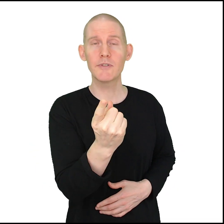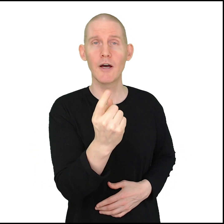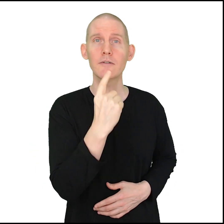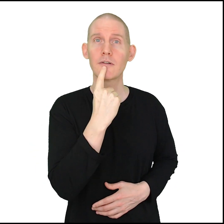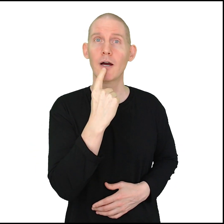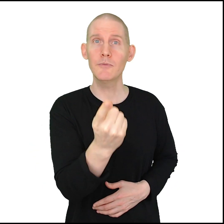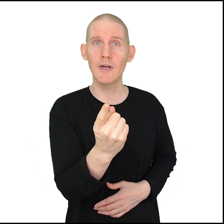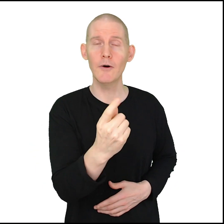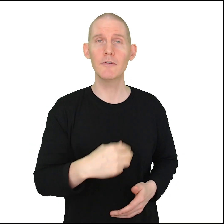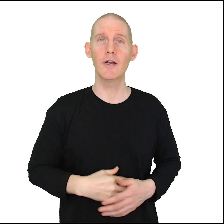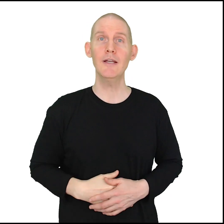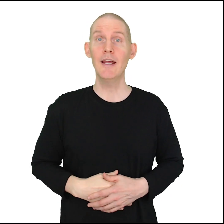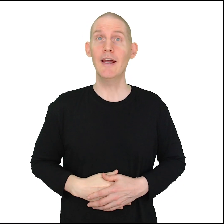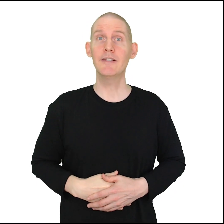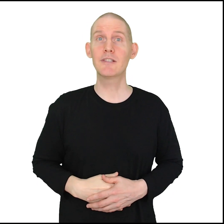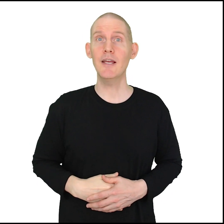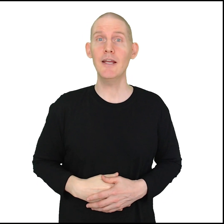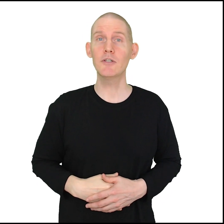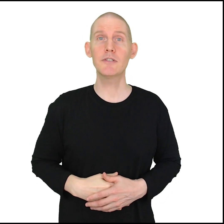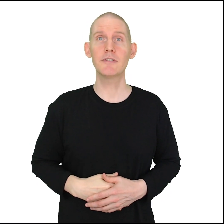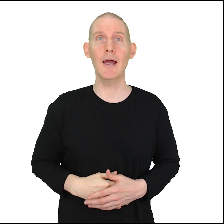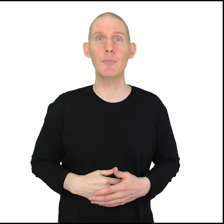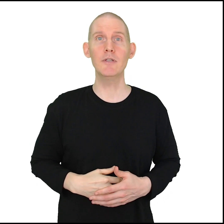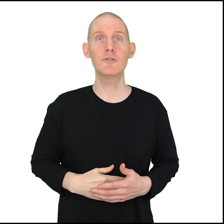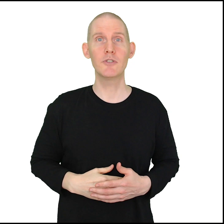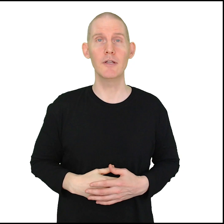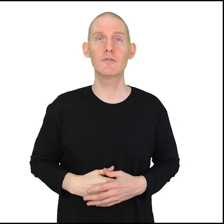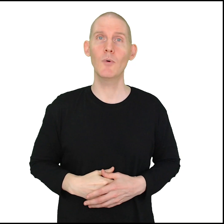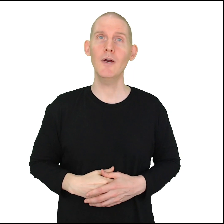out, comes out, right? And say, you're just tapping your chin twice.